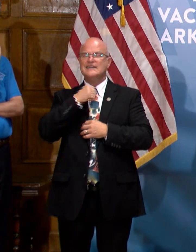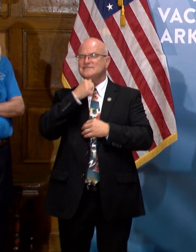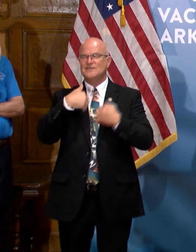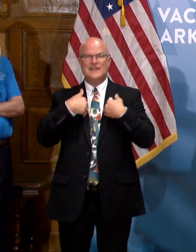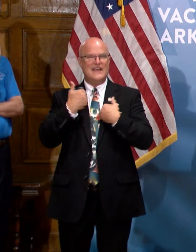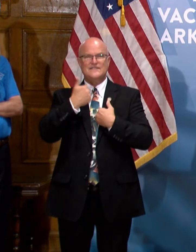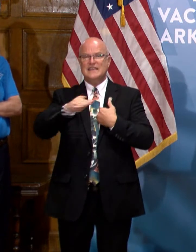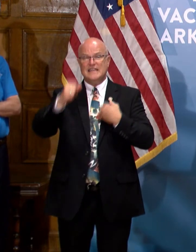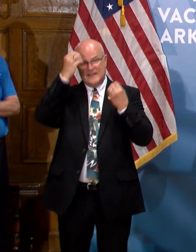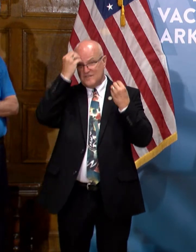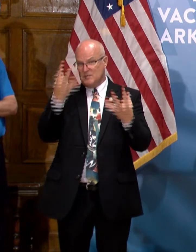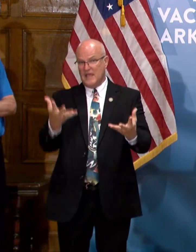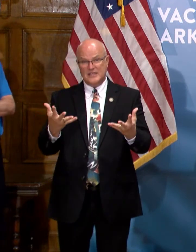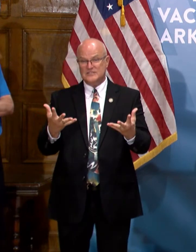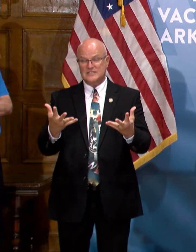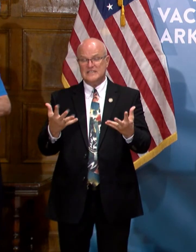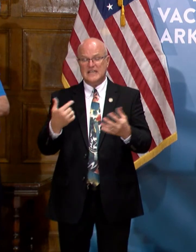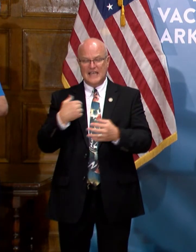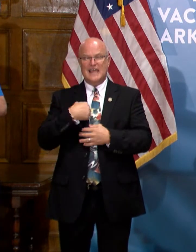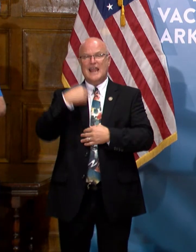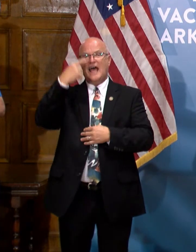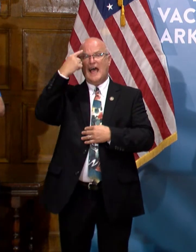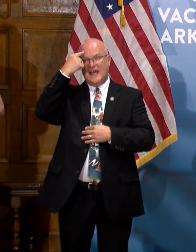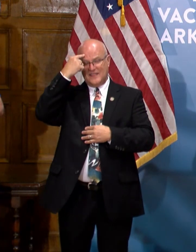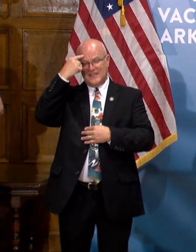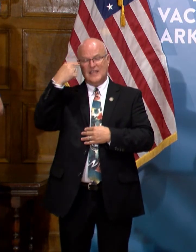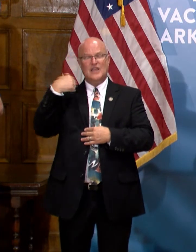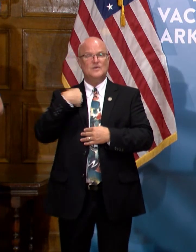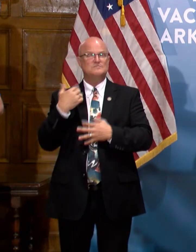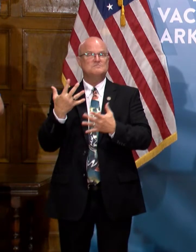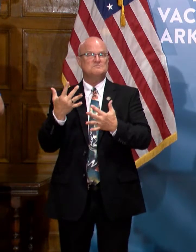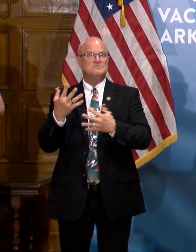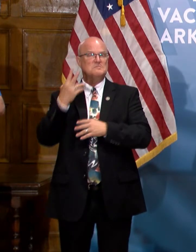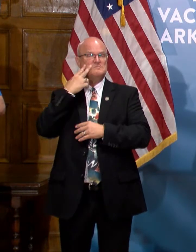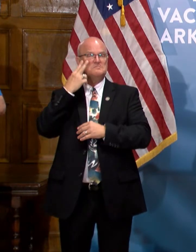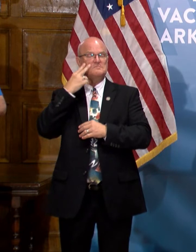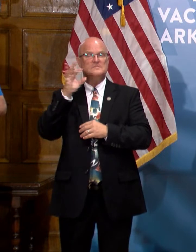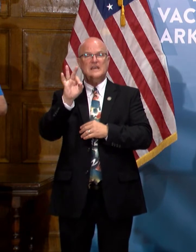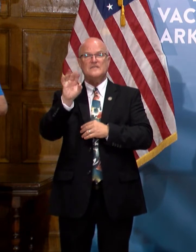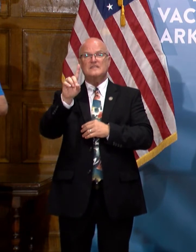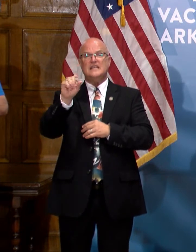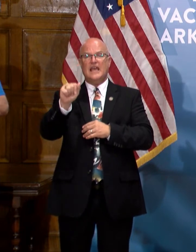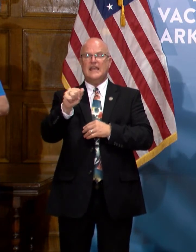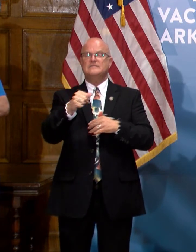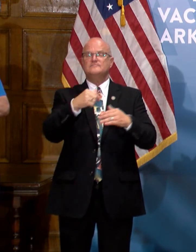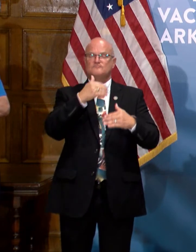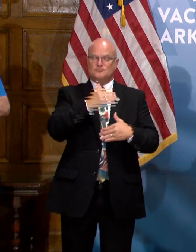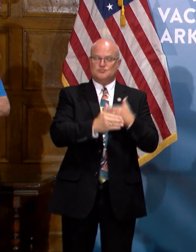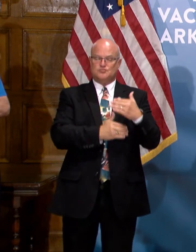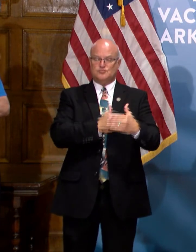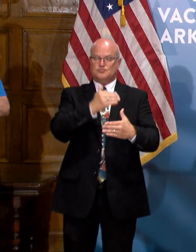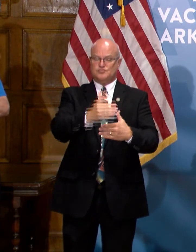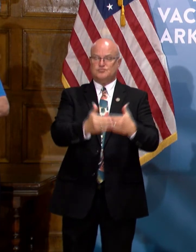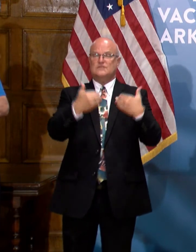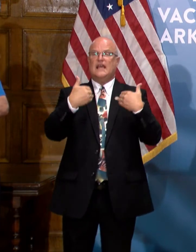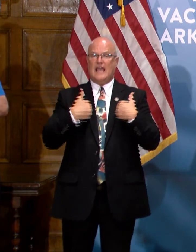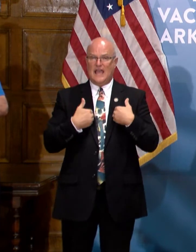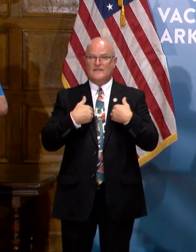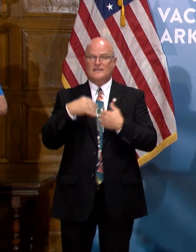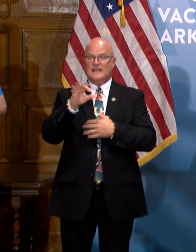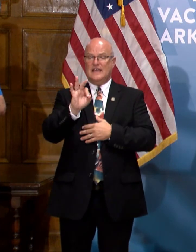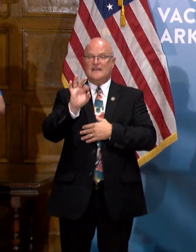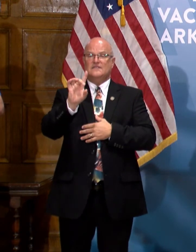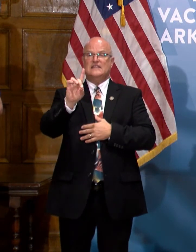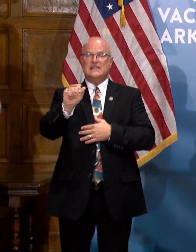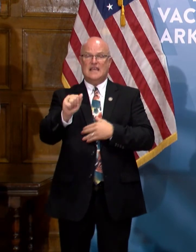any information on that, and I think that we will wait and let the FDA go through their normal process as they have. The